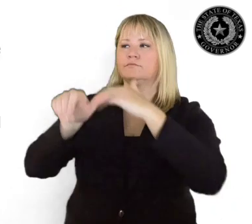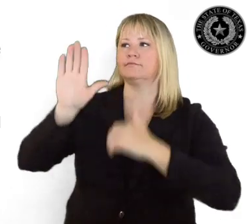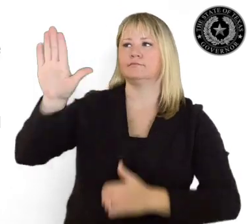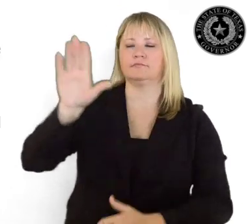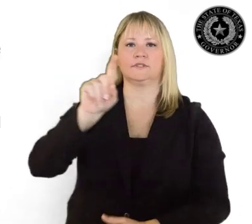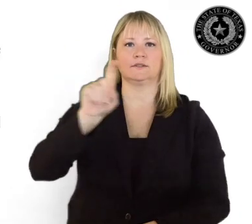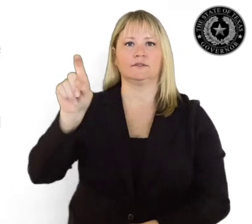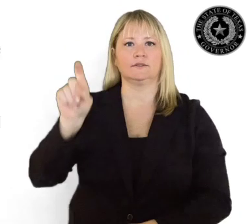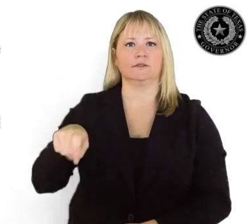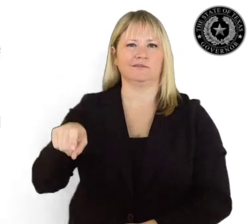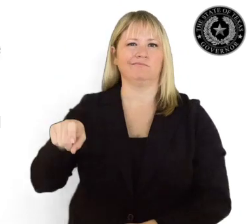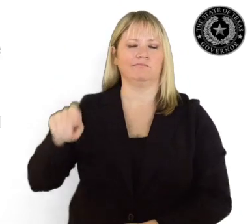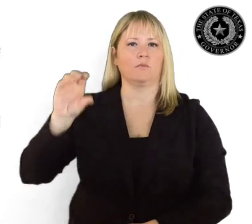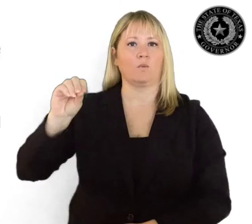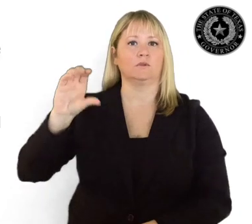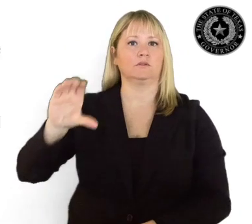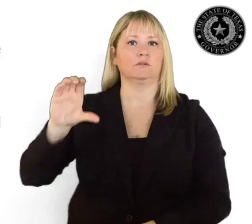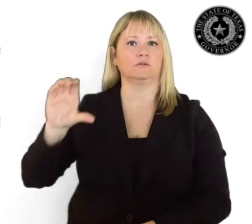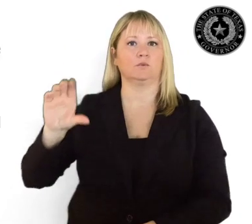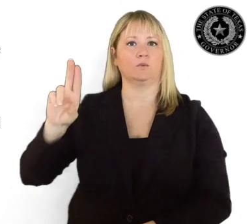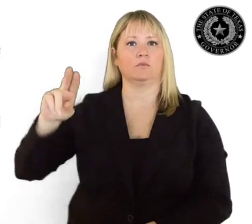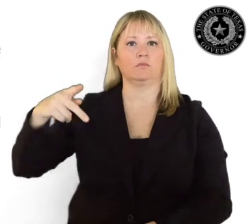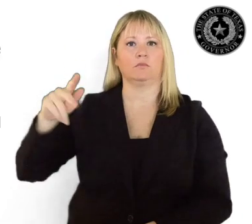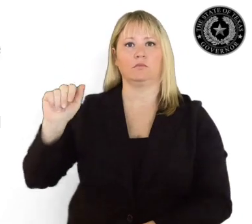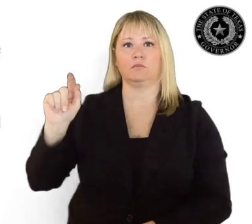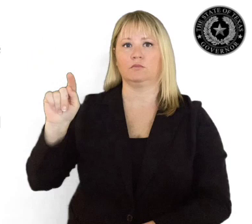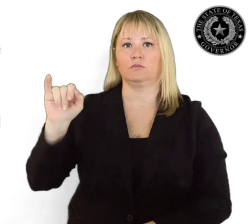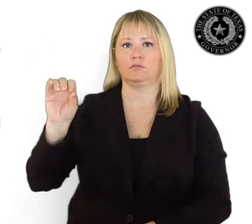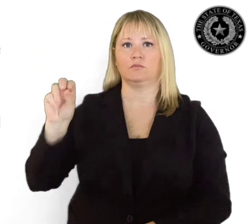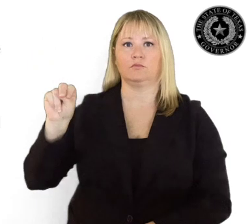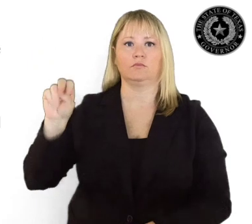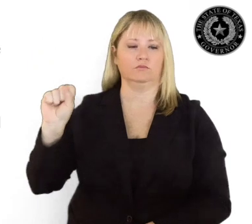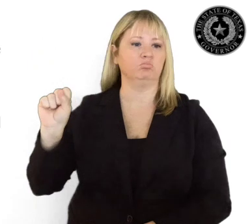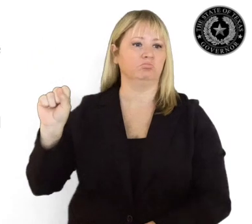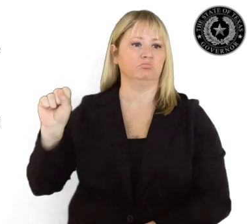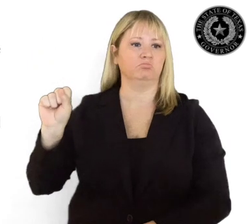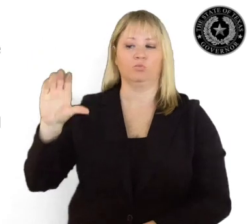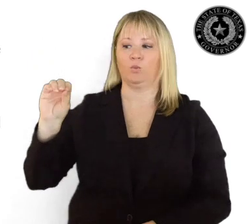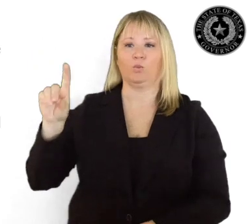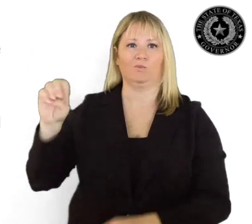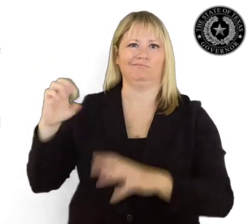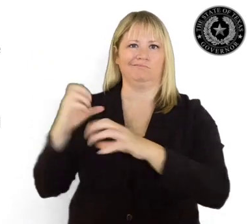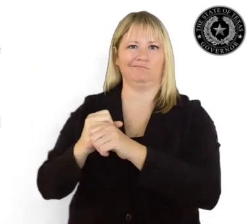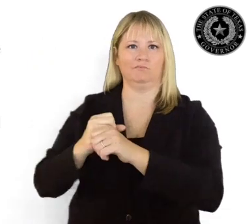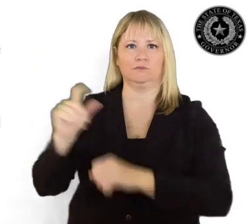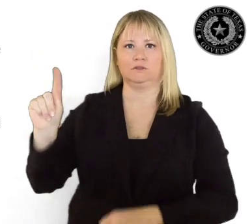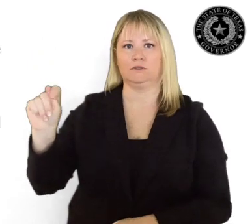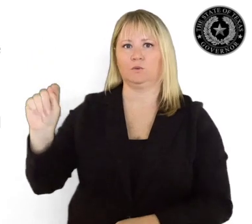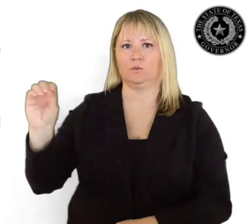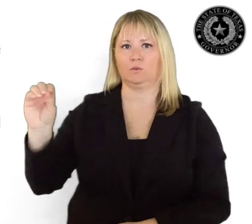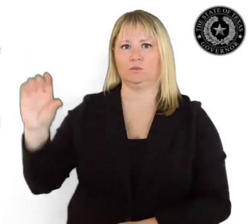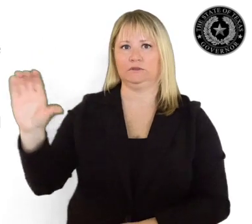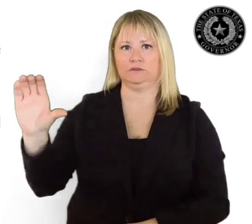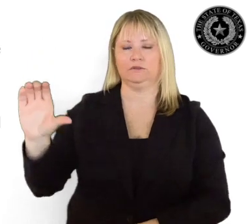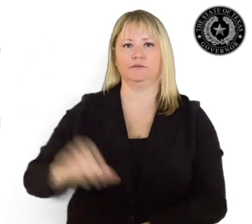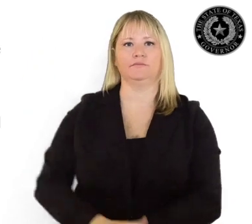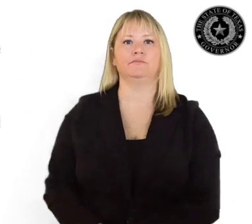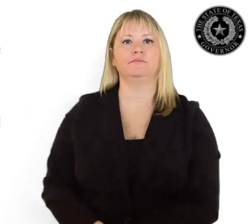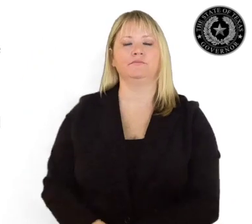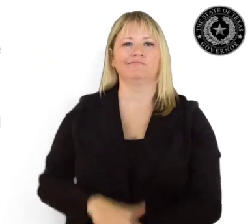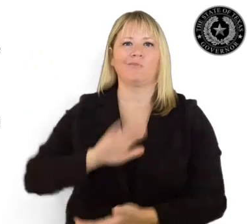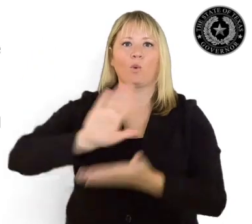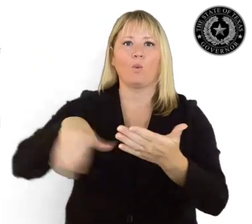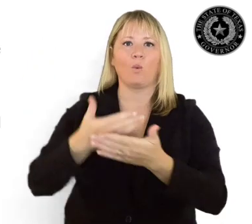Massage establishments and other facilities where licensed massage therapists or other persons licensed or otherwise authorized